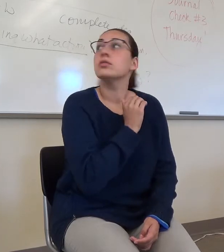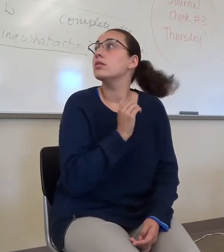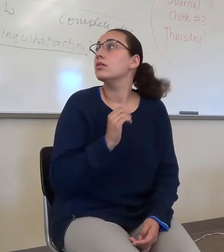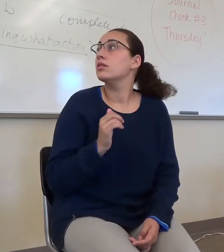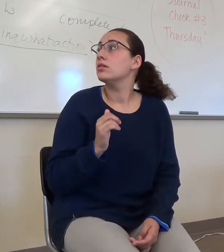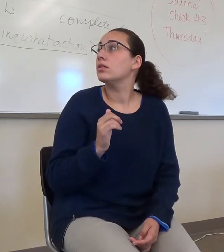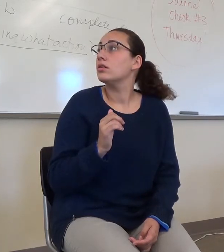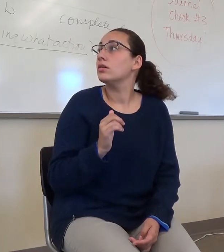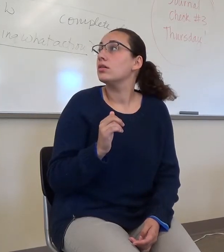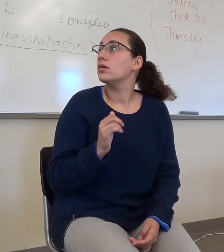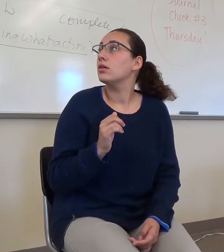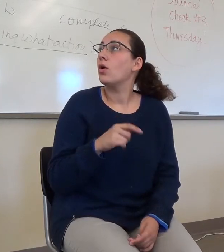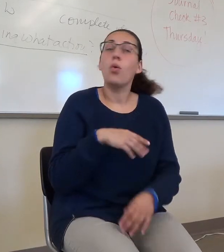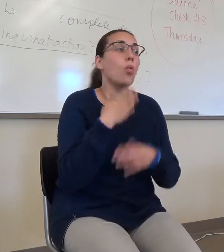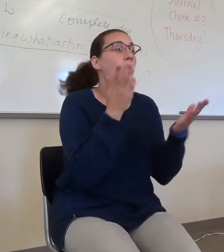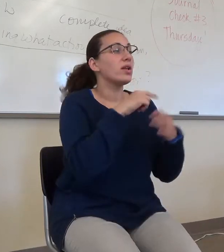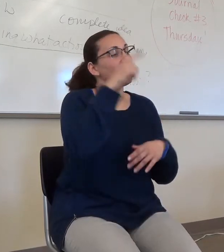comes the closest to this?